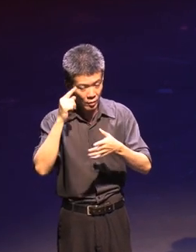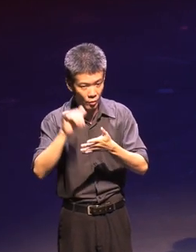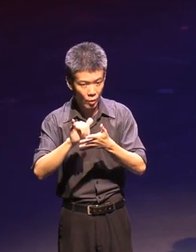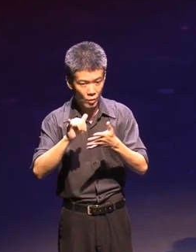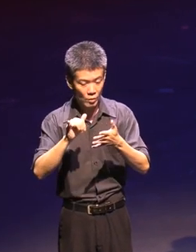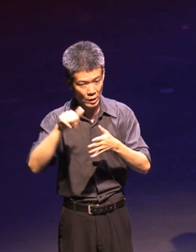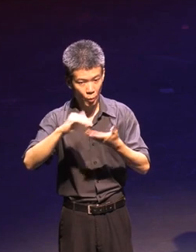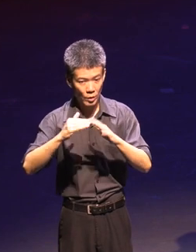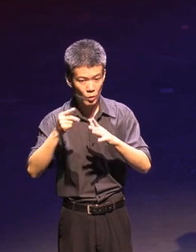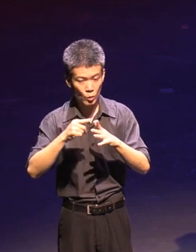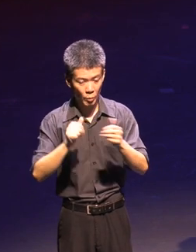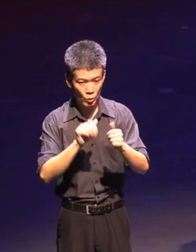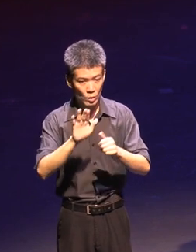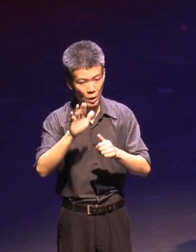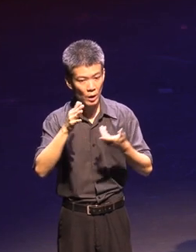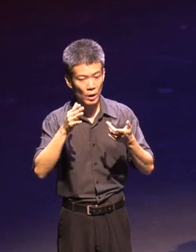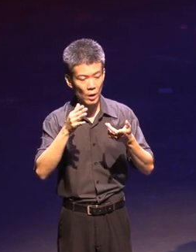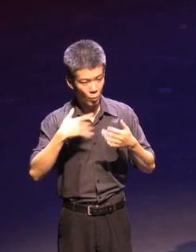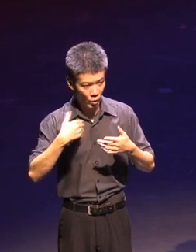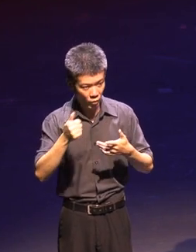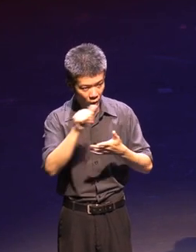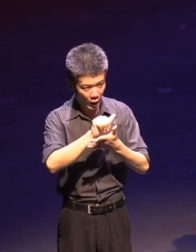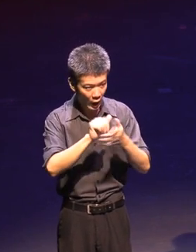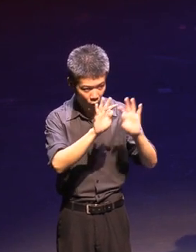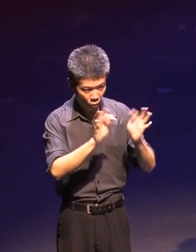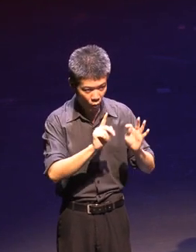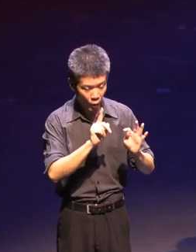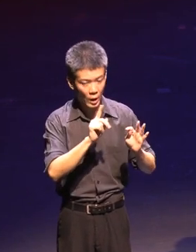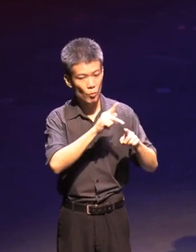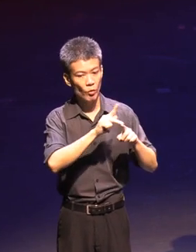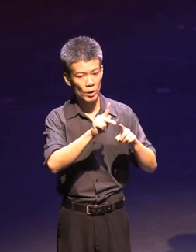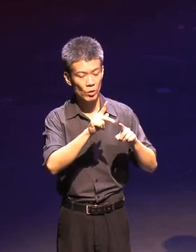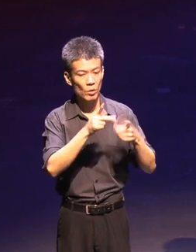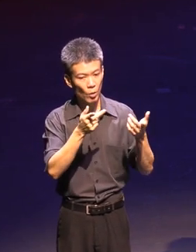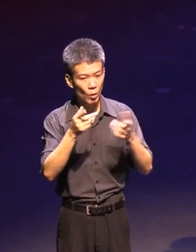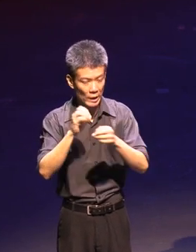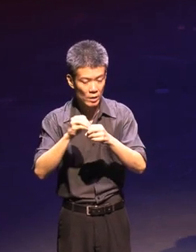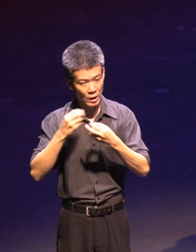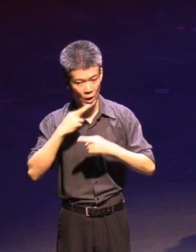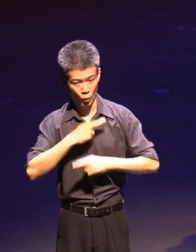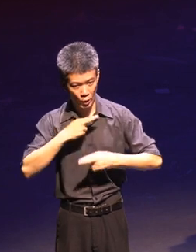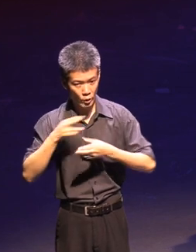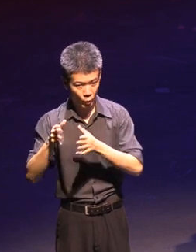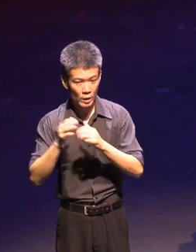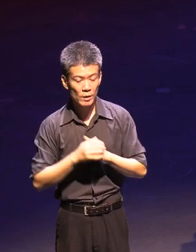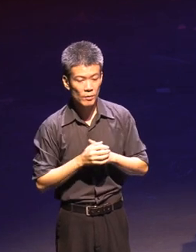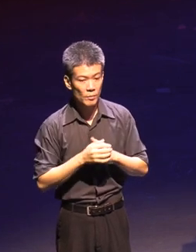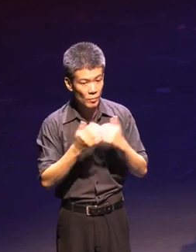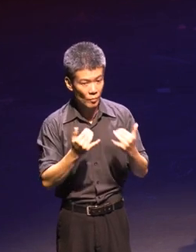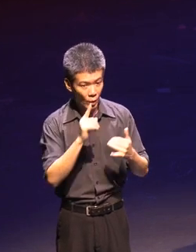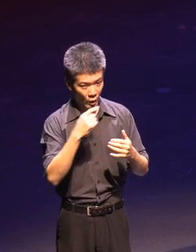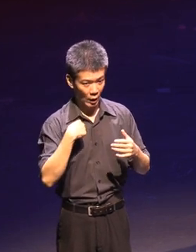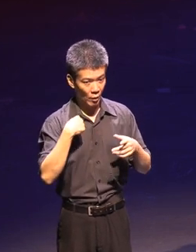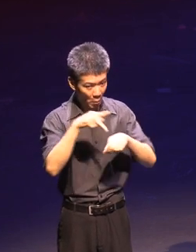in the community to pursue their preferred art forms, whether professionally or recreationally. Now,